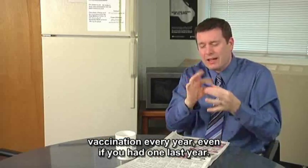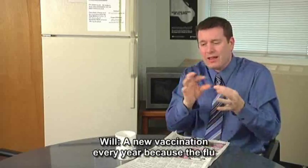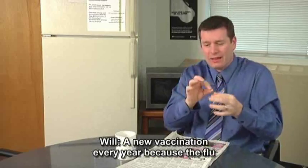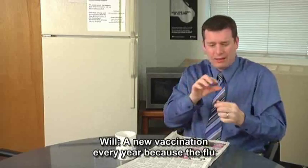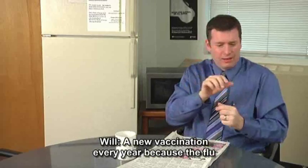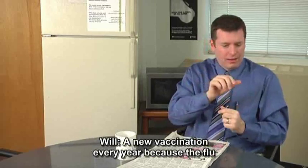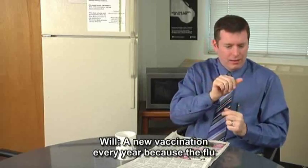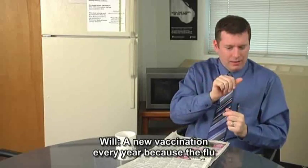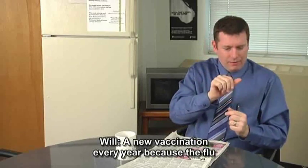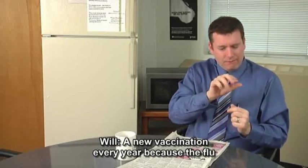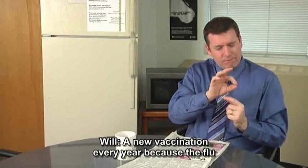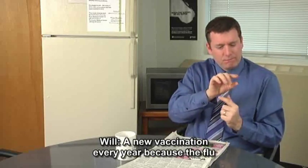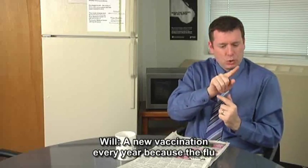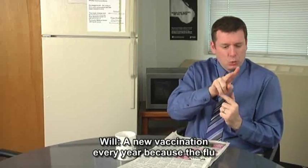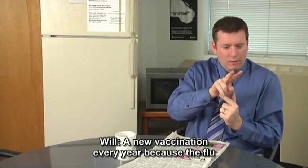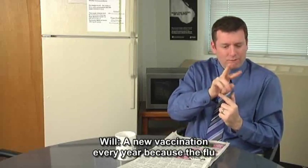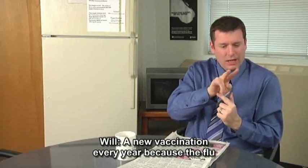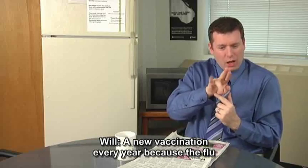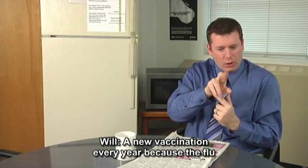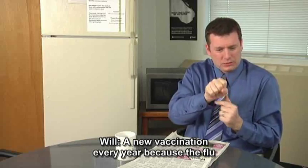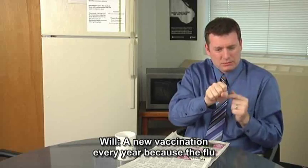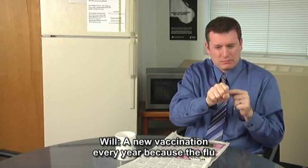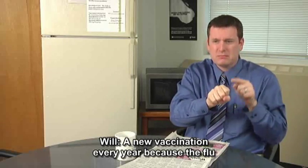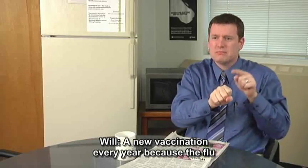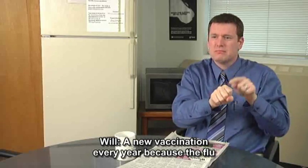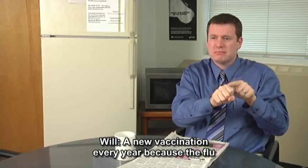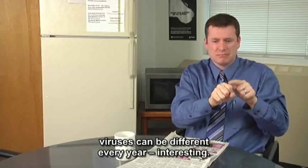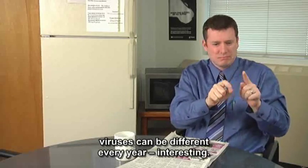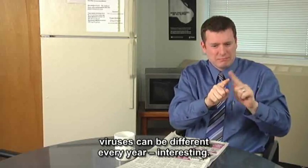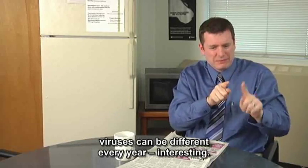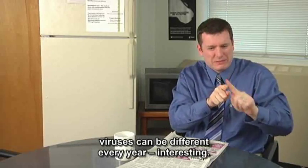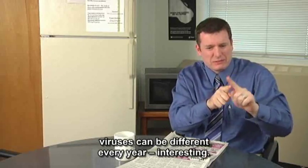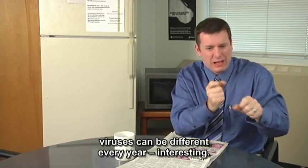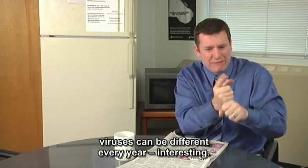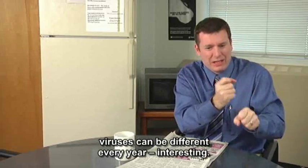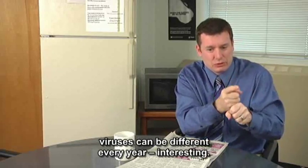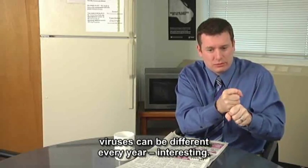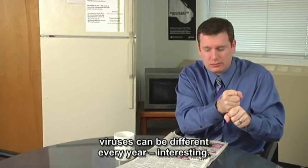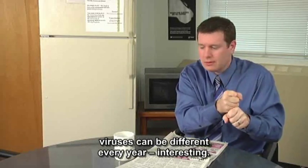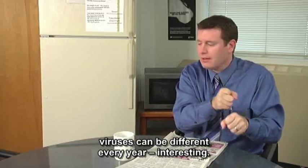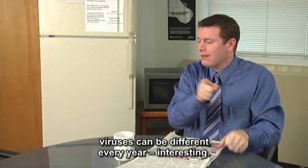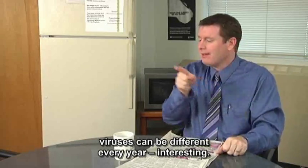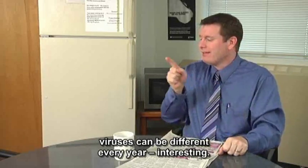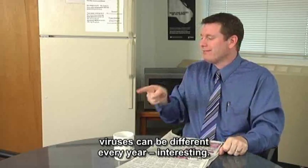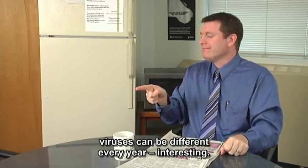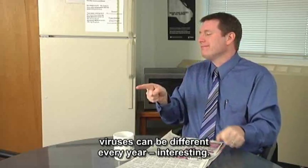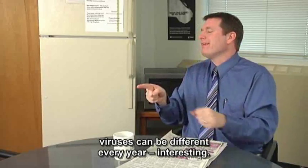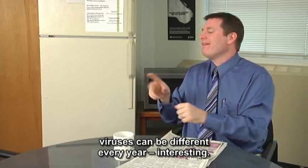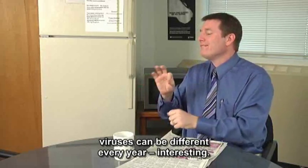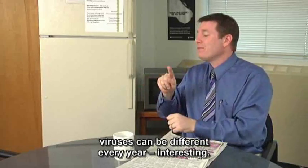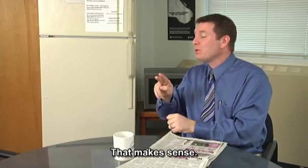vaccination every year because the flu viruses can be different every year. Interesting. Makes sense.